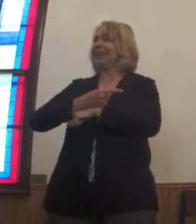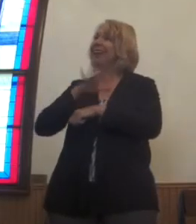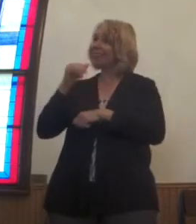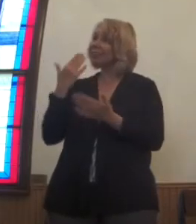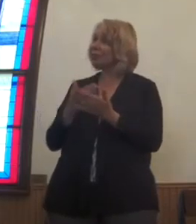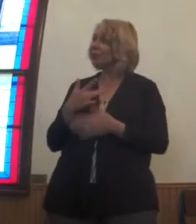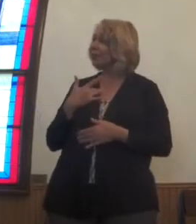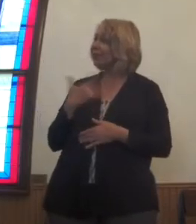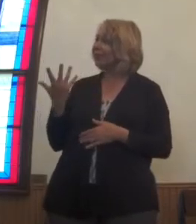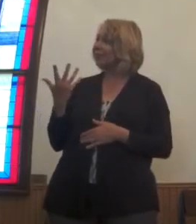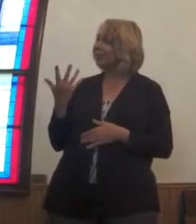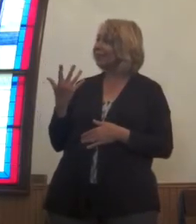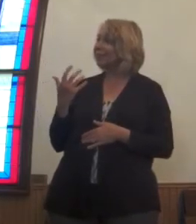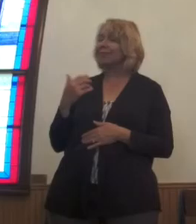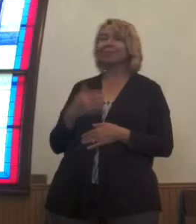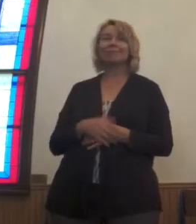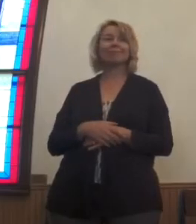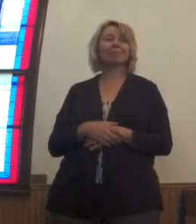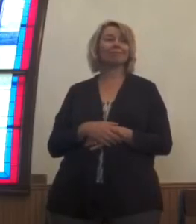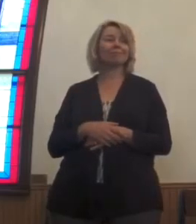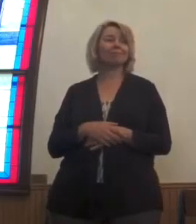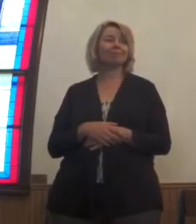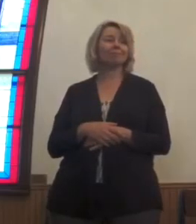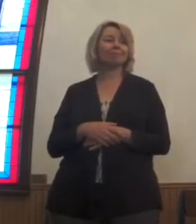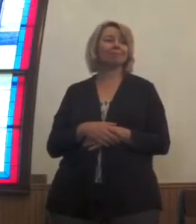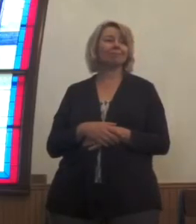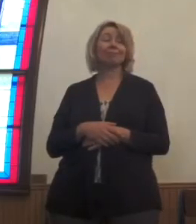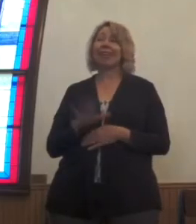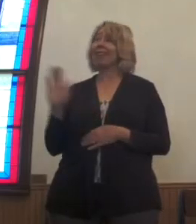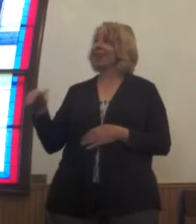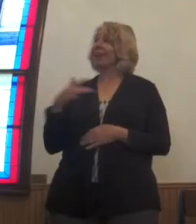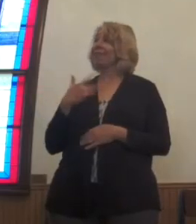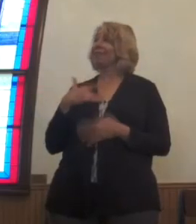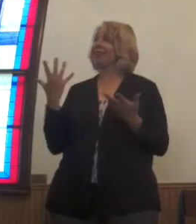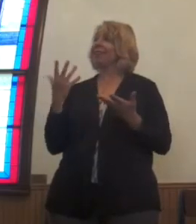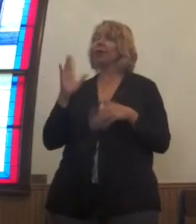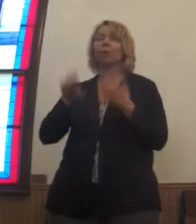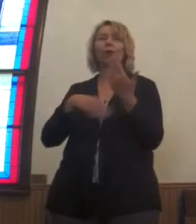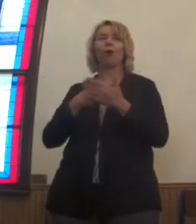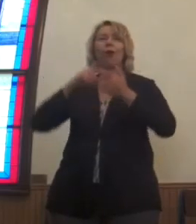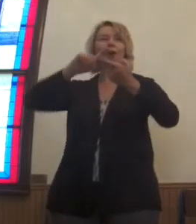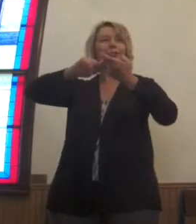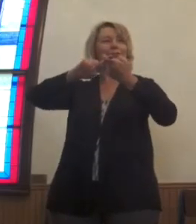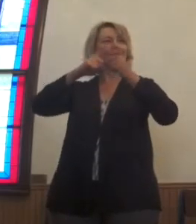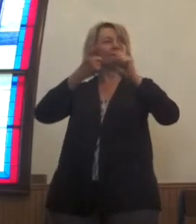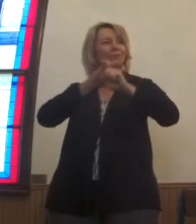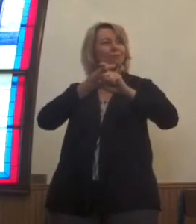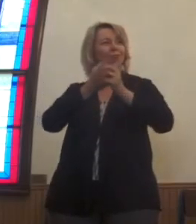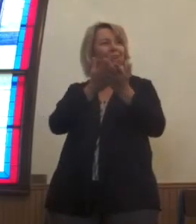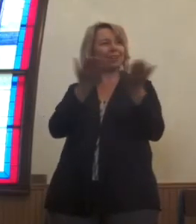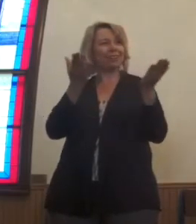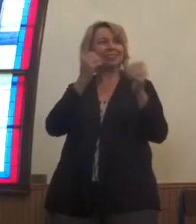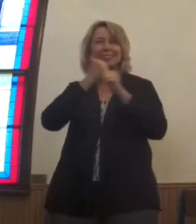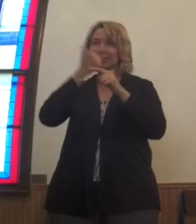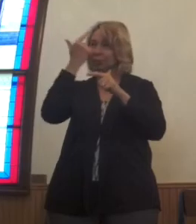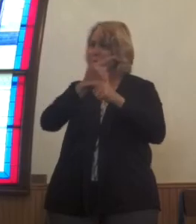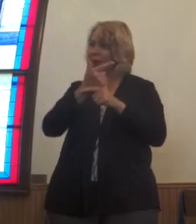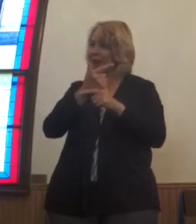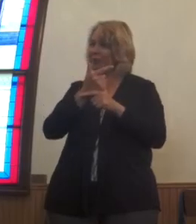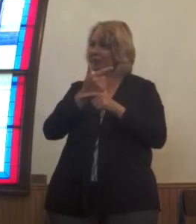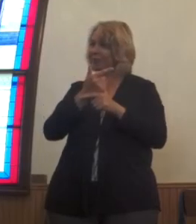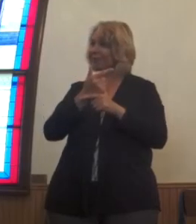feeling, a very good feeling. The feeling to know that we're all friends and sisters and brothers. All right.